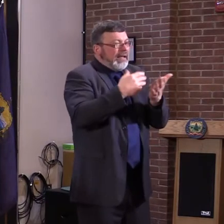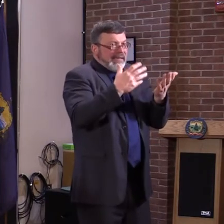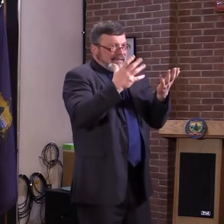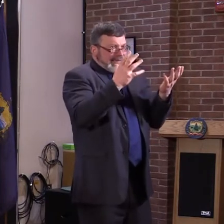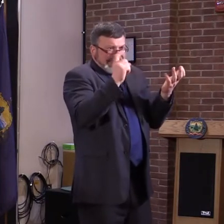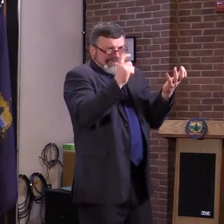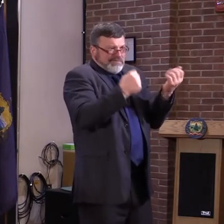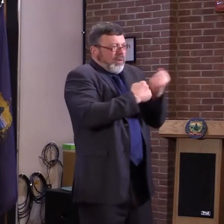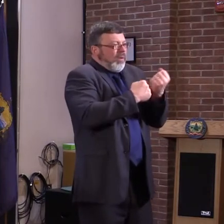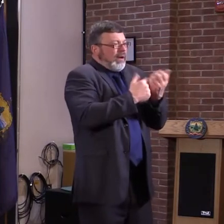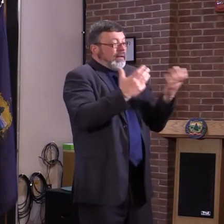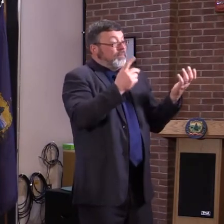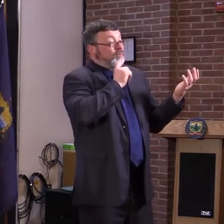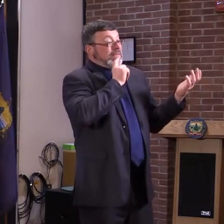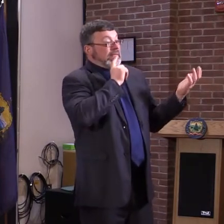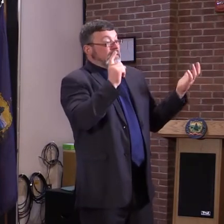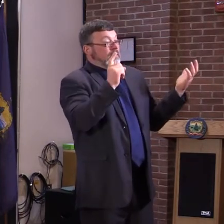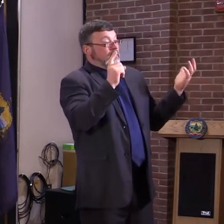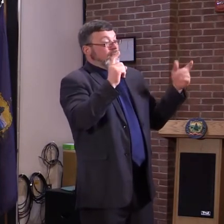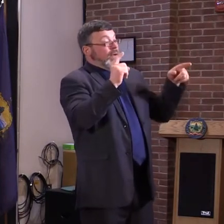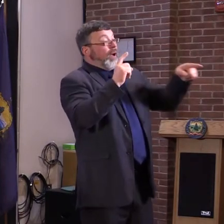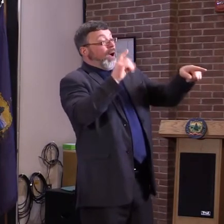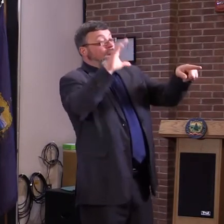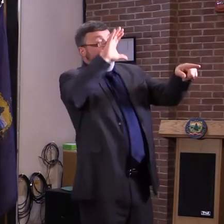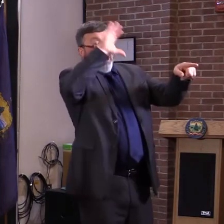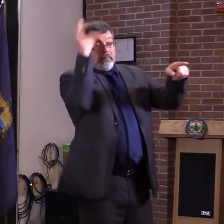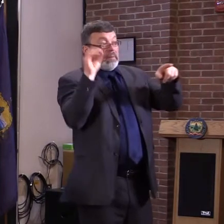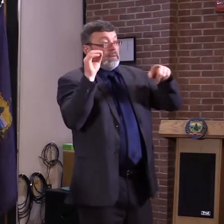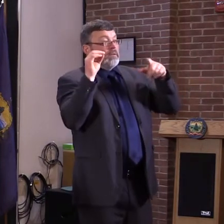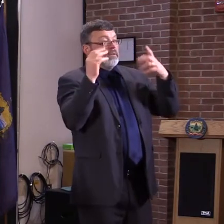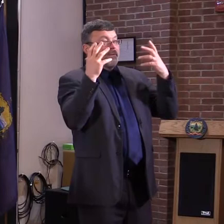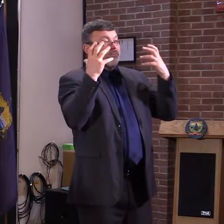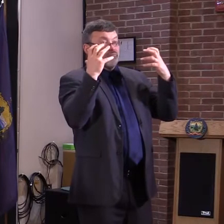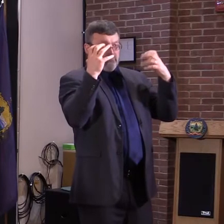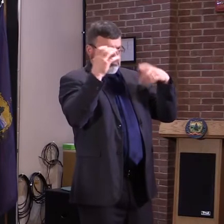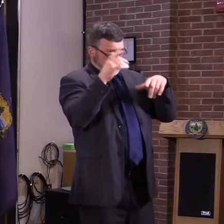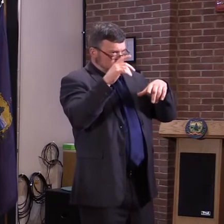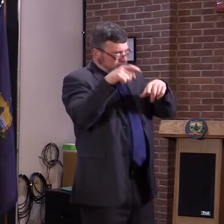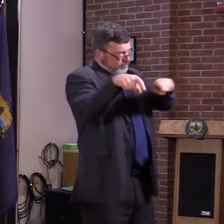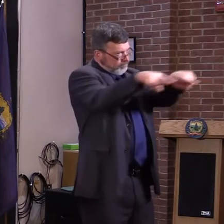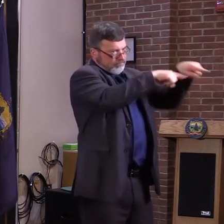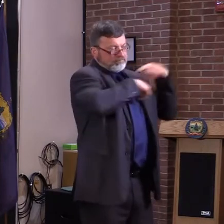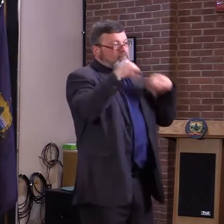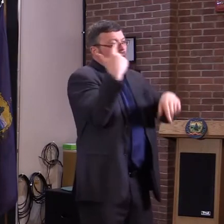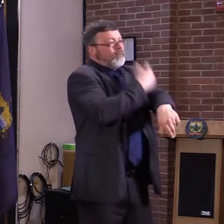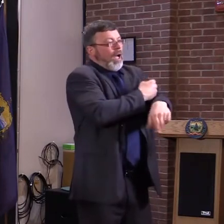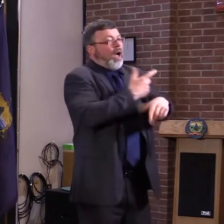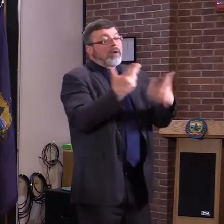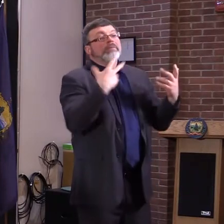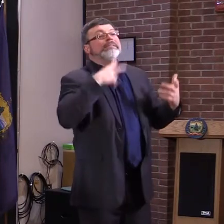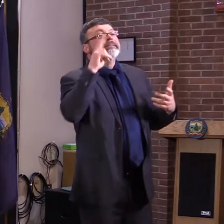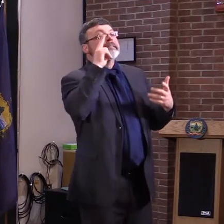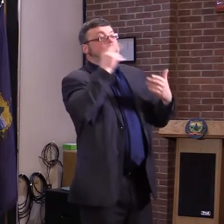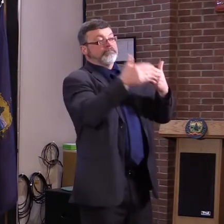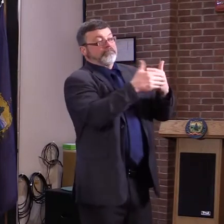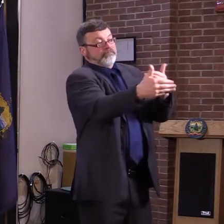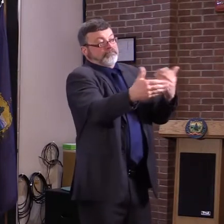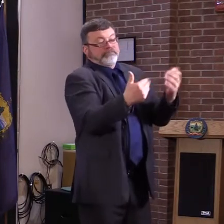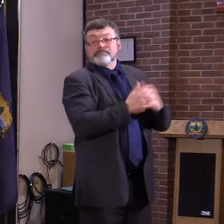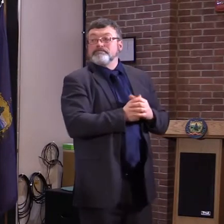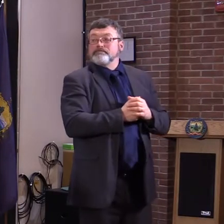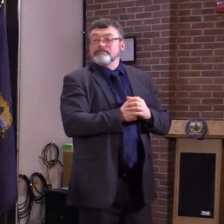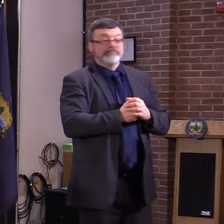fully vaccinated staff that will step up to the challenge. So we'll see what happens. But again, I